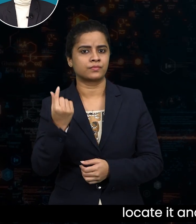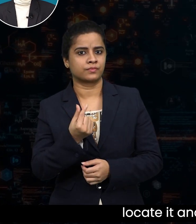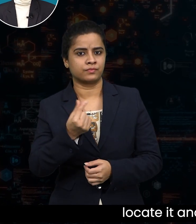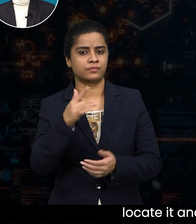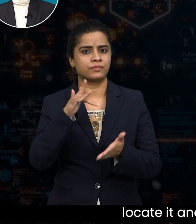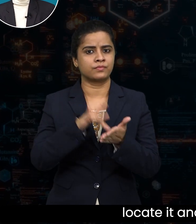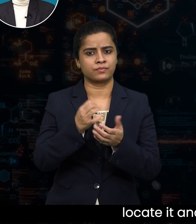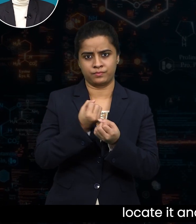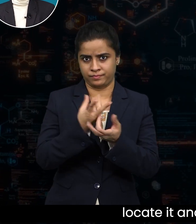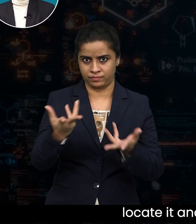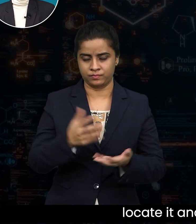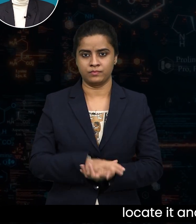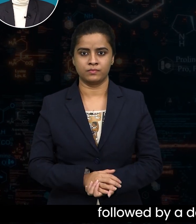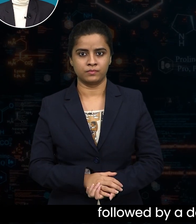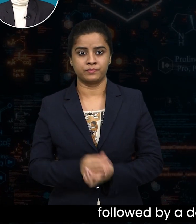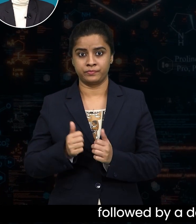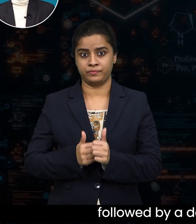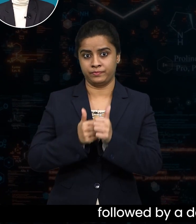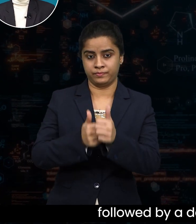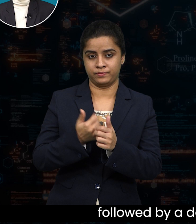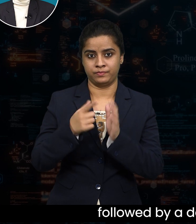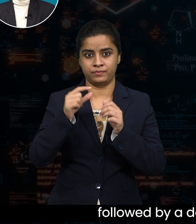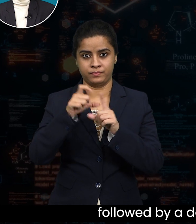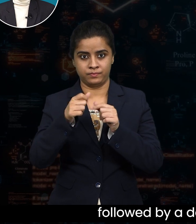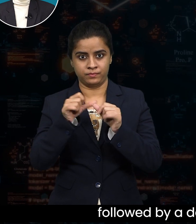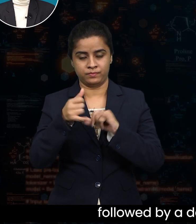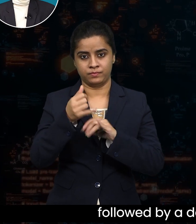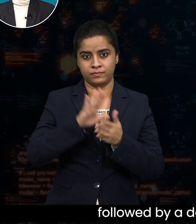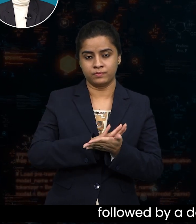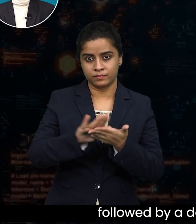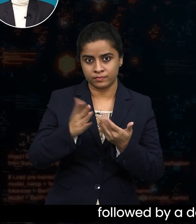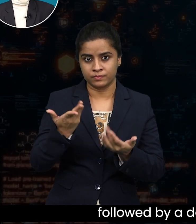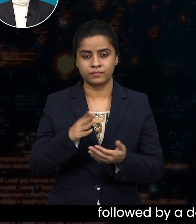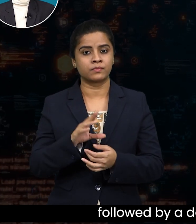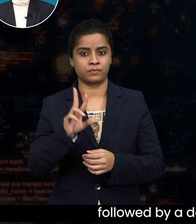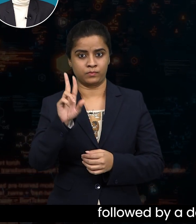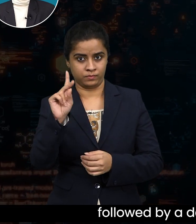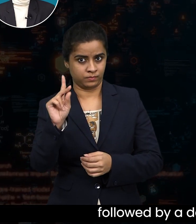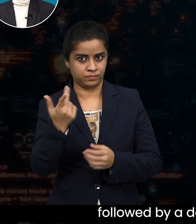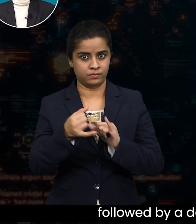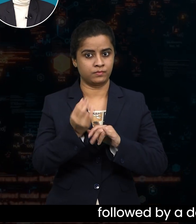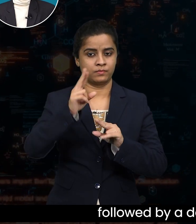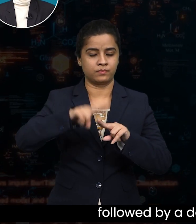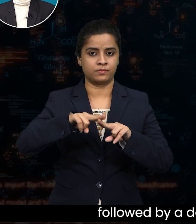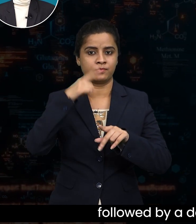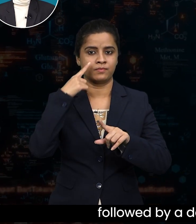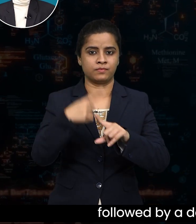its locant number followed by a dash and a secondary suffix.